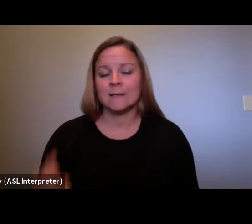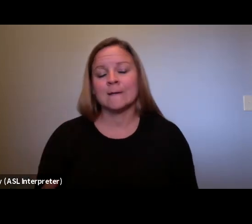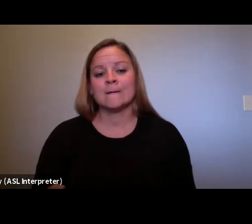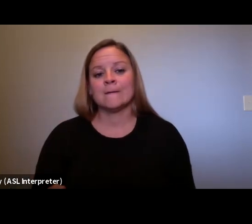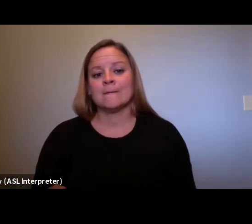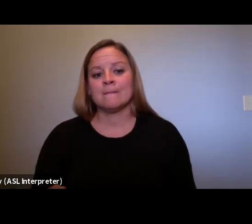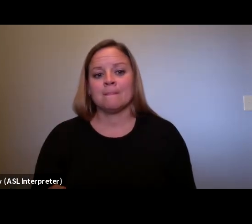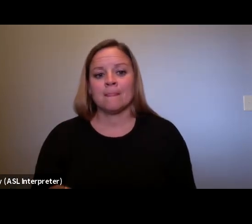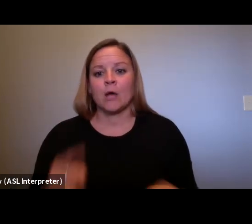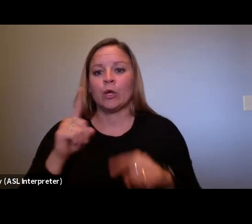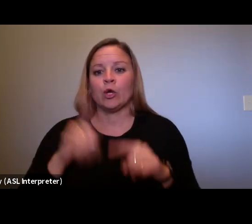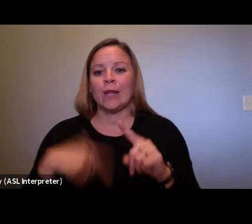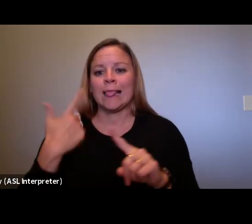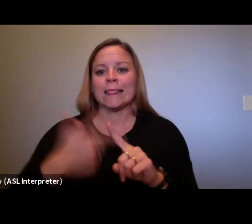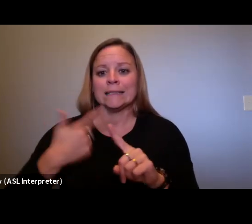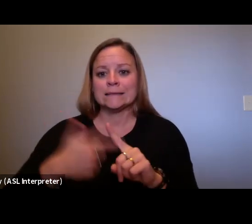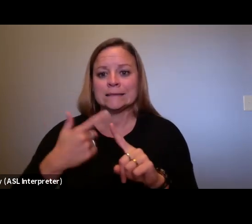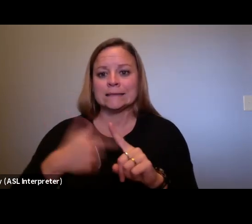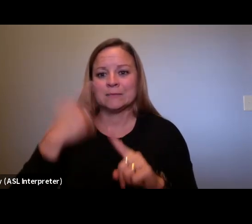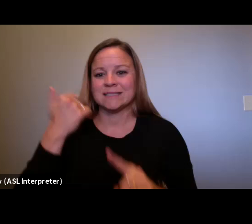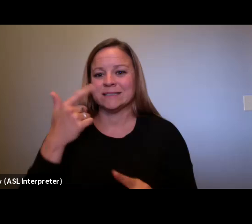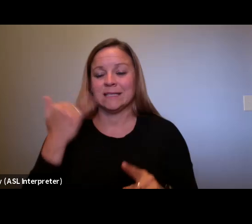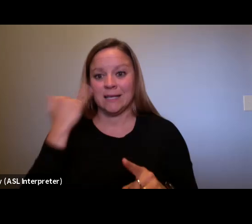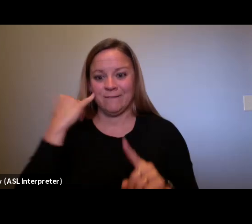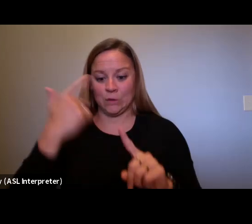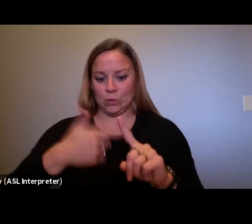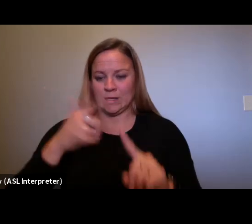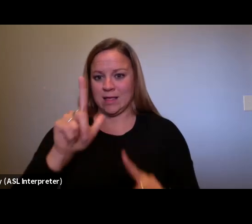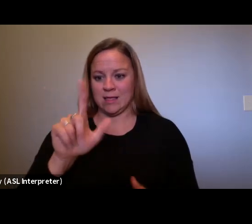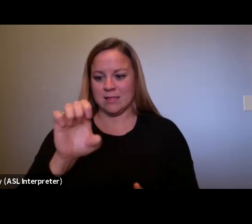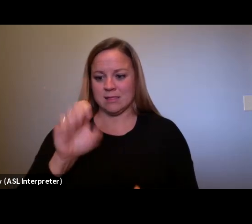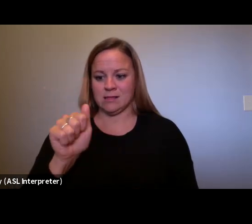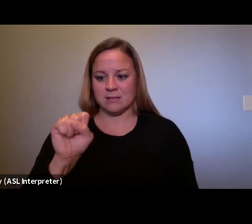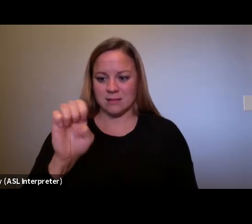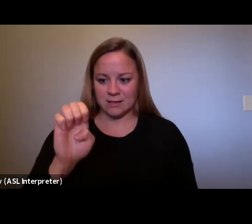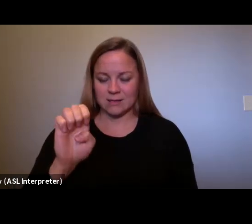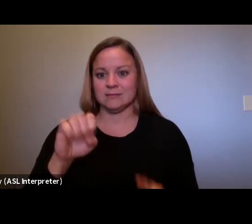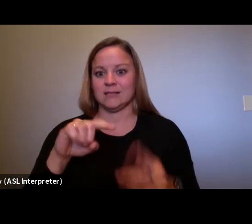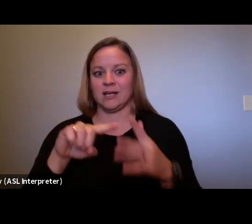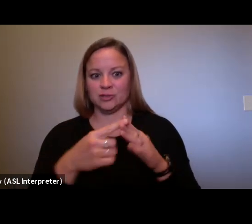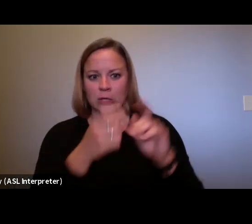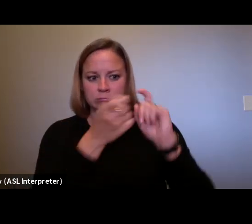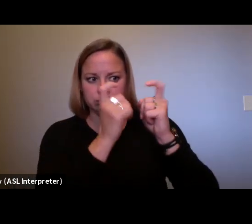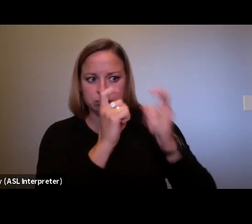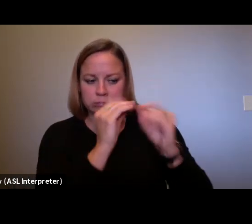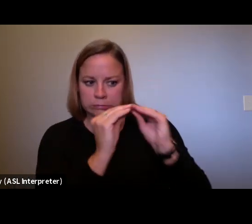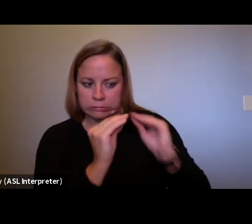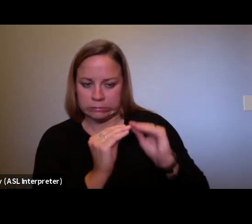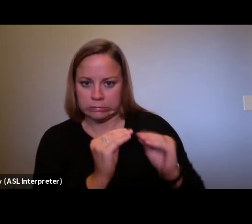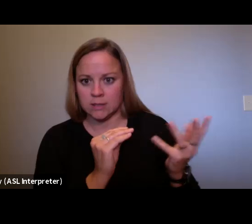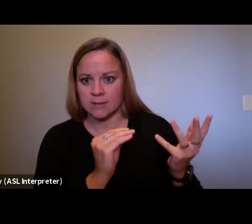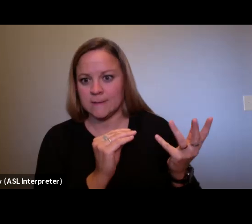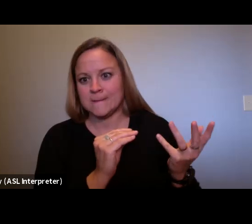it, because if you lease a vehicle and you start, making all these customizations to it,